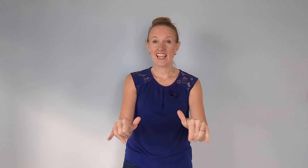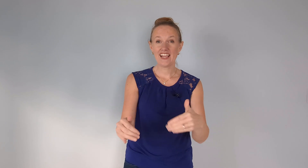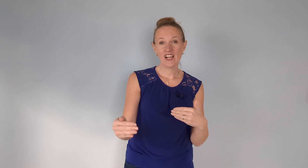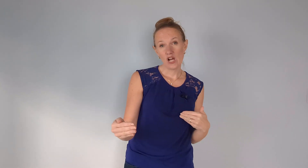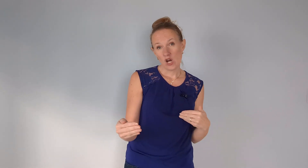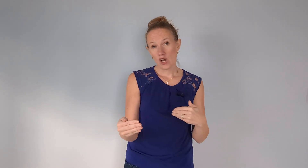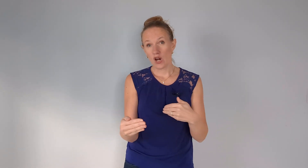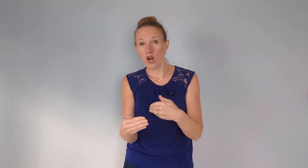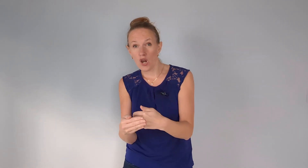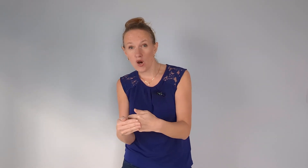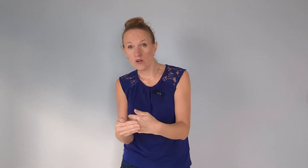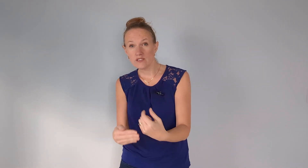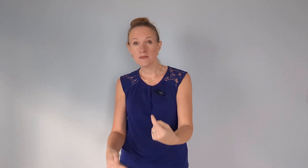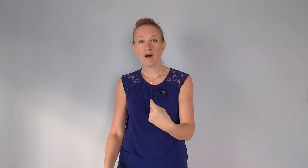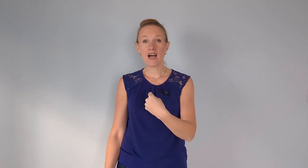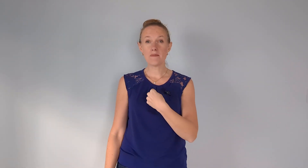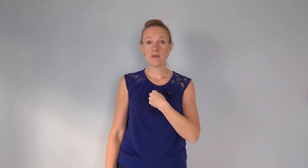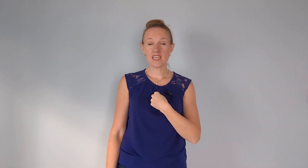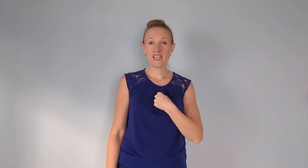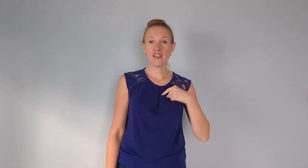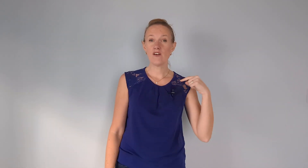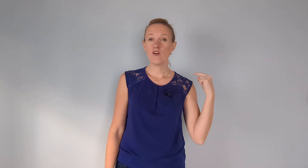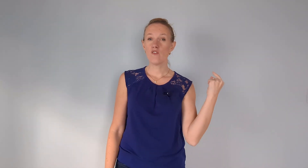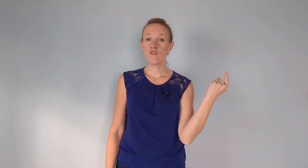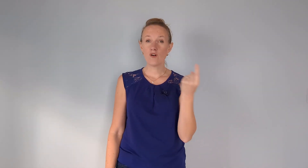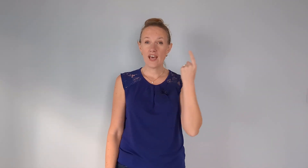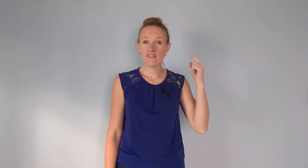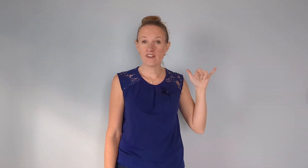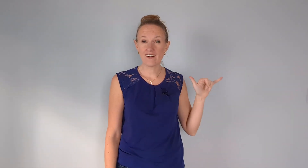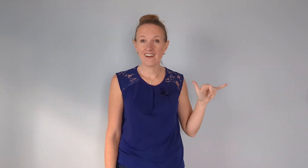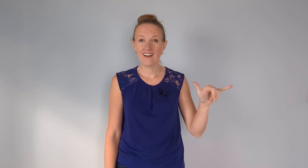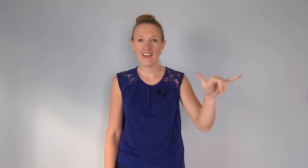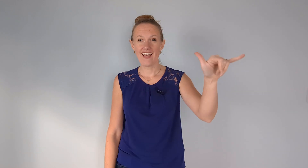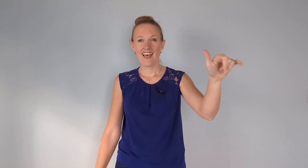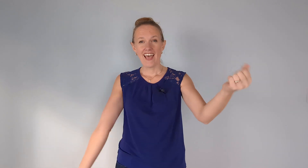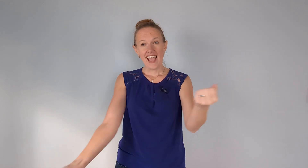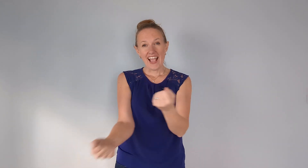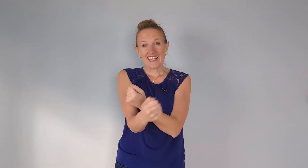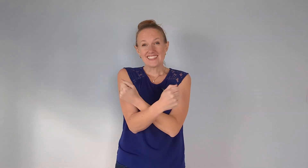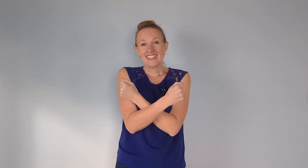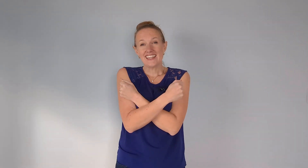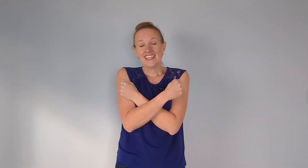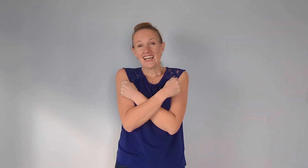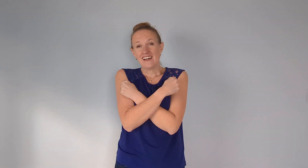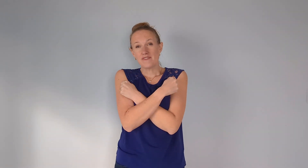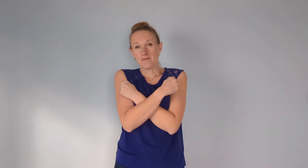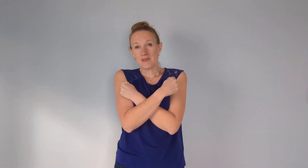stay close by me forever and love